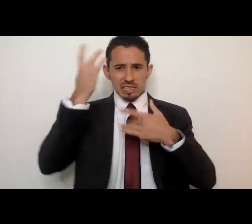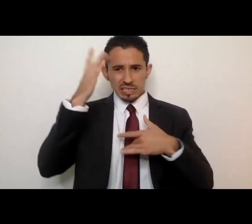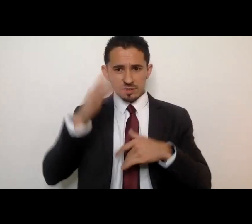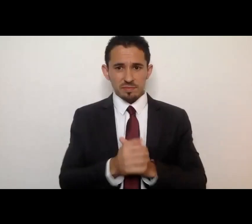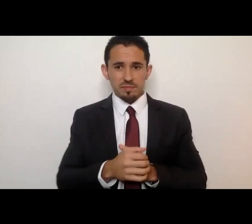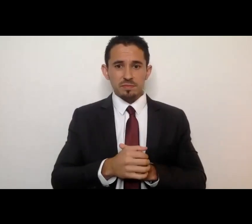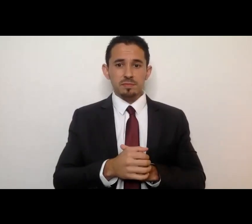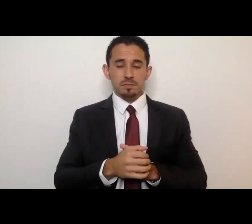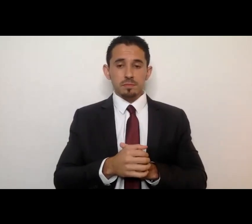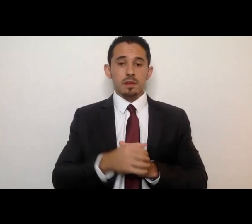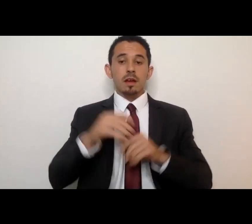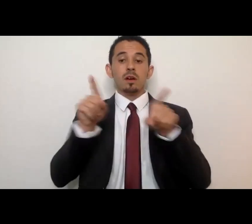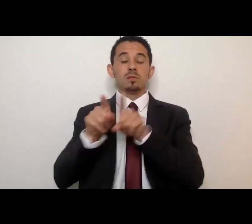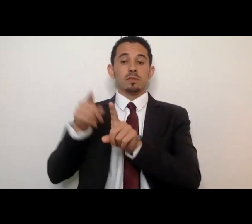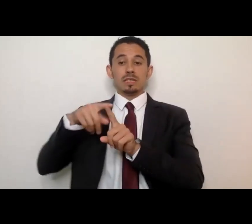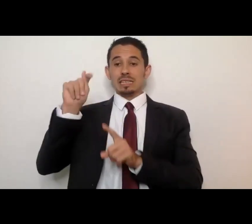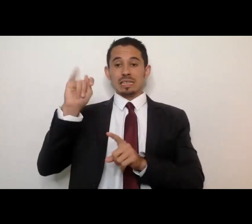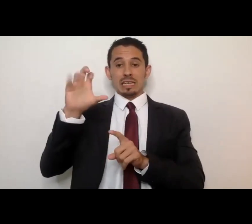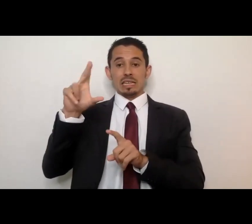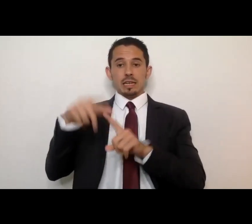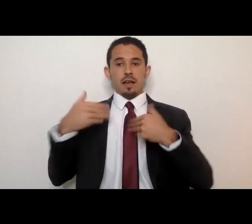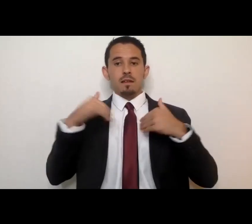Ticks can spread over 13 different diseases.